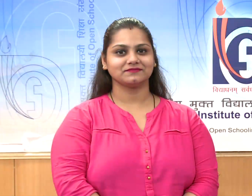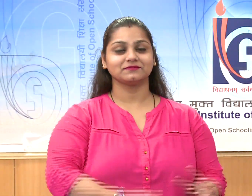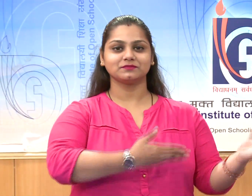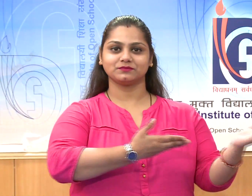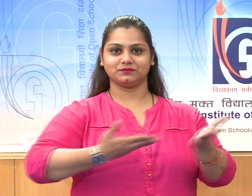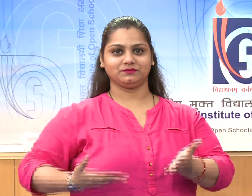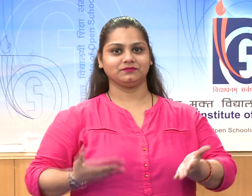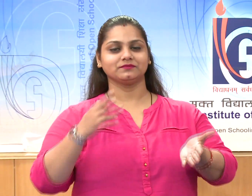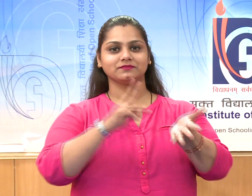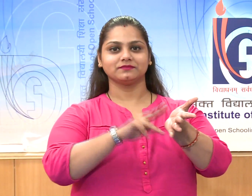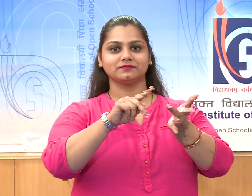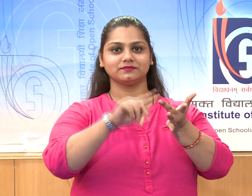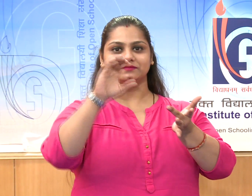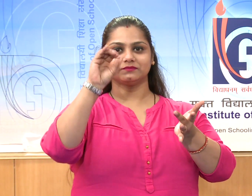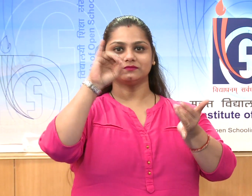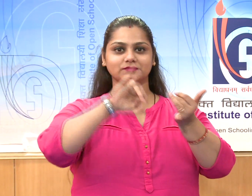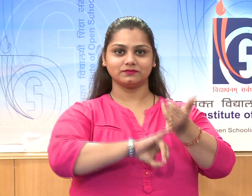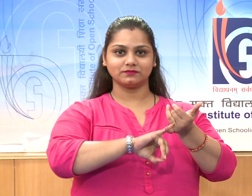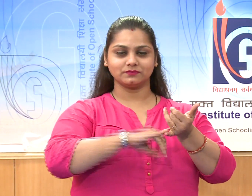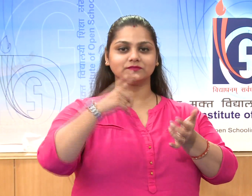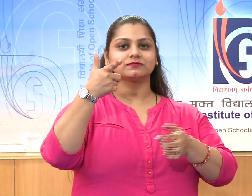Welcome to the NIOS studio.